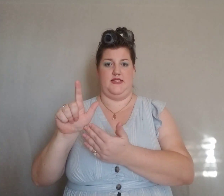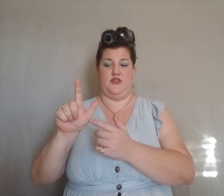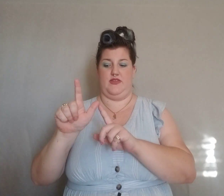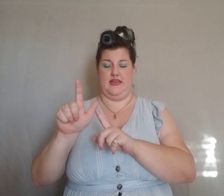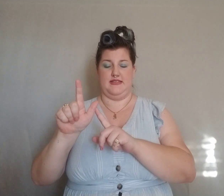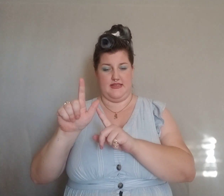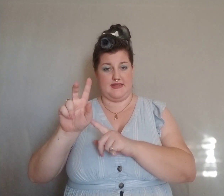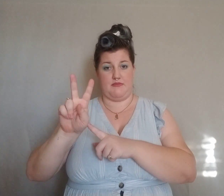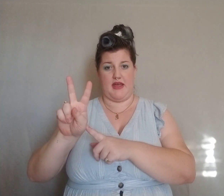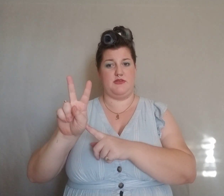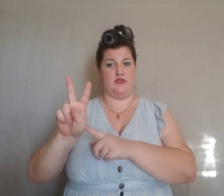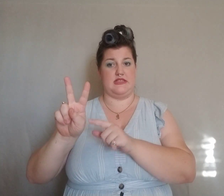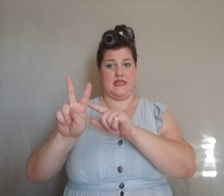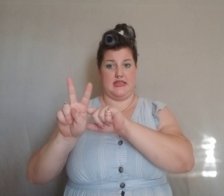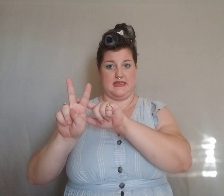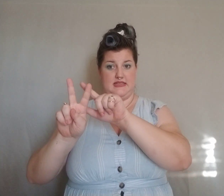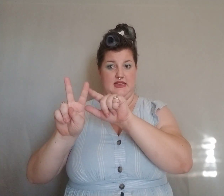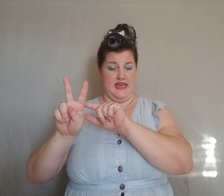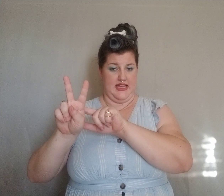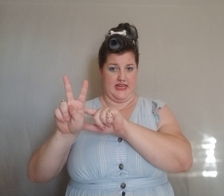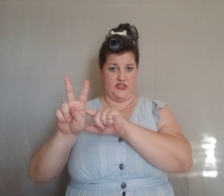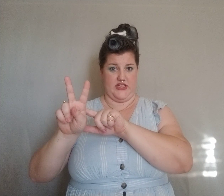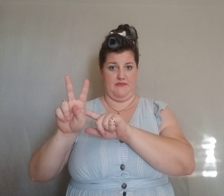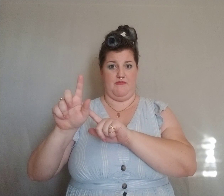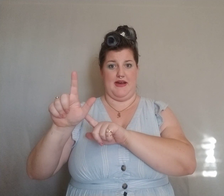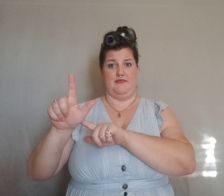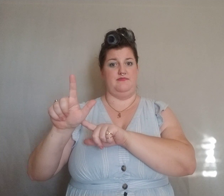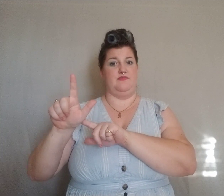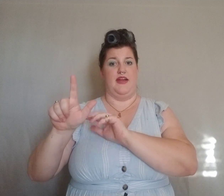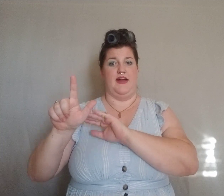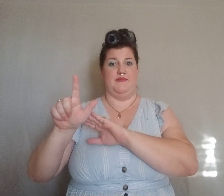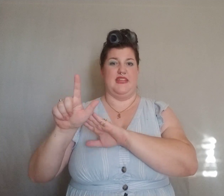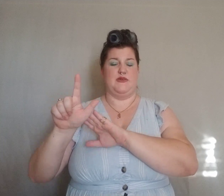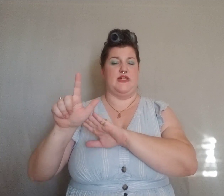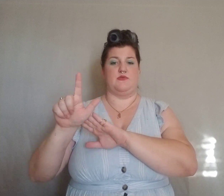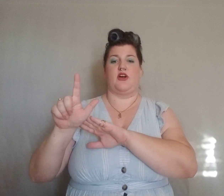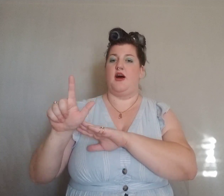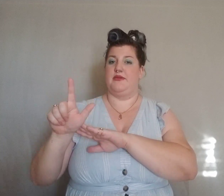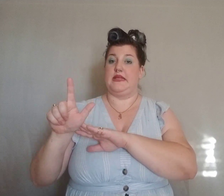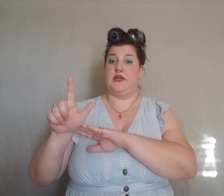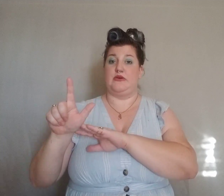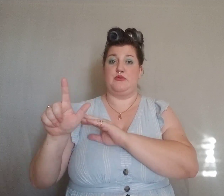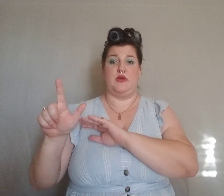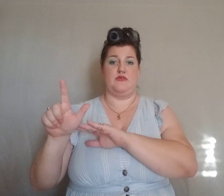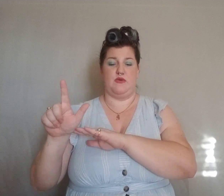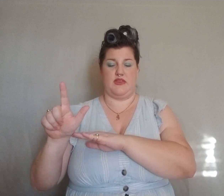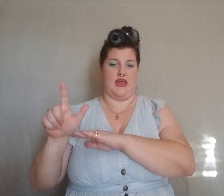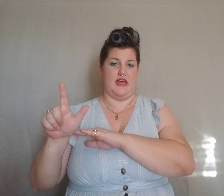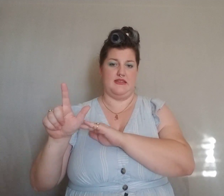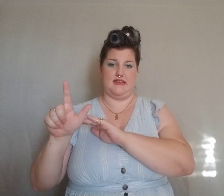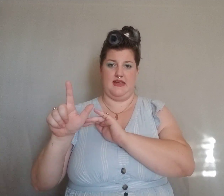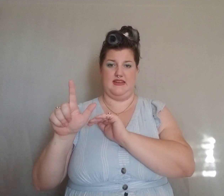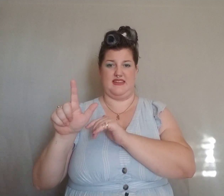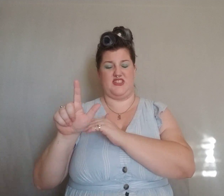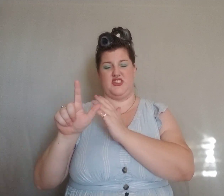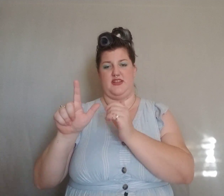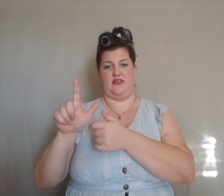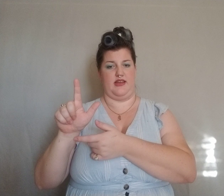do this. Sometimes you'll see this hand shape, but this one is more commonly used. We use it with the kids, and it's just a little easier